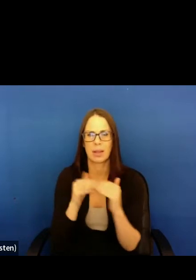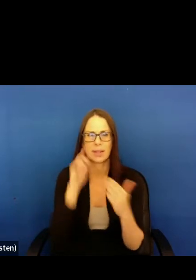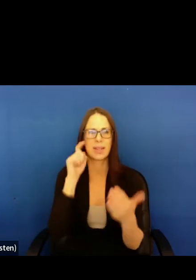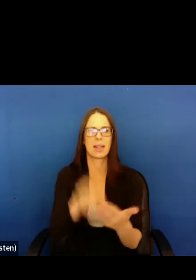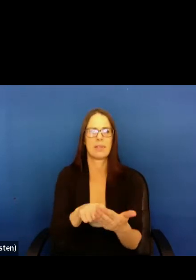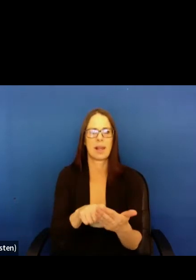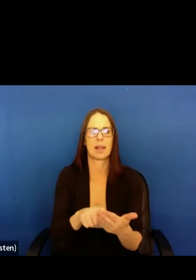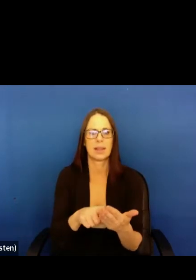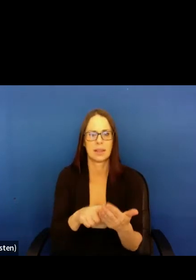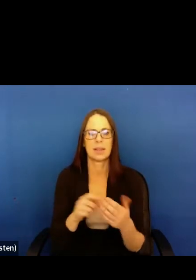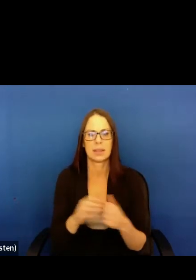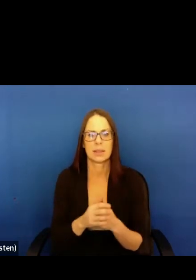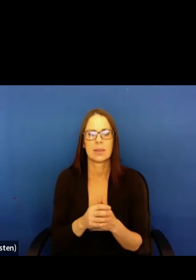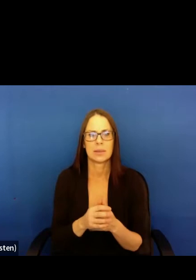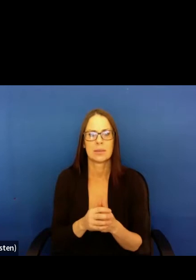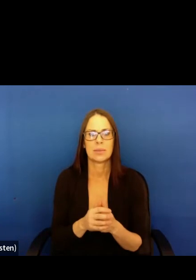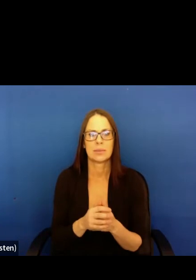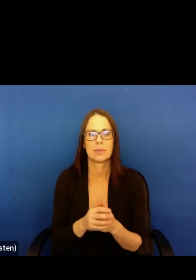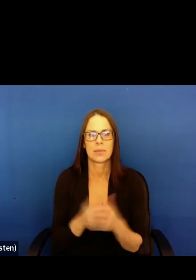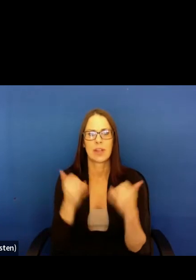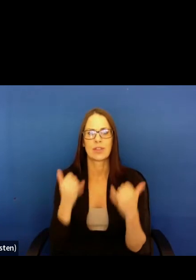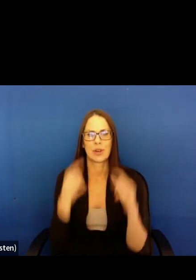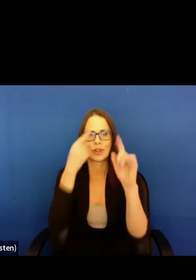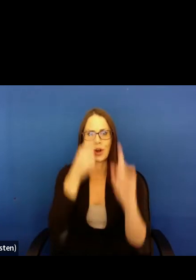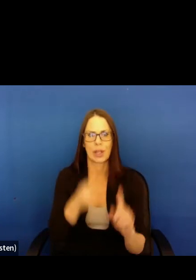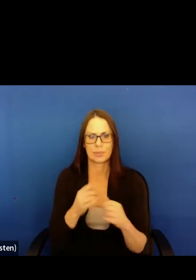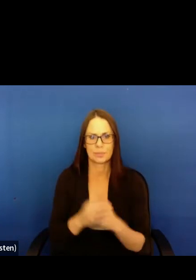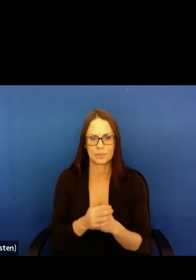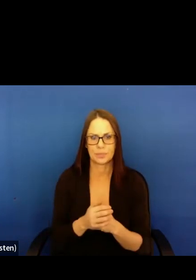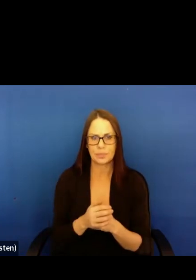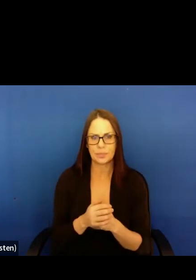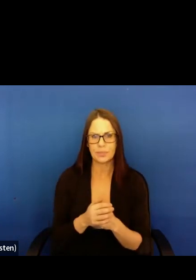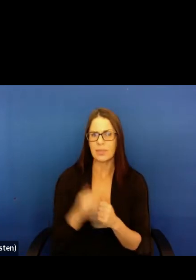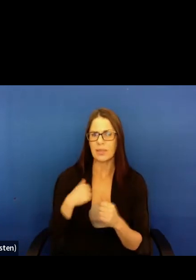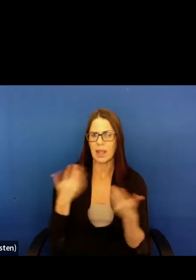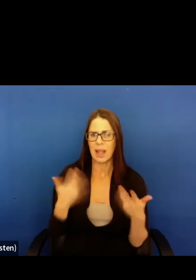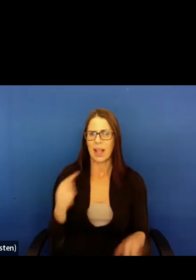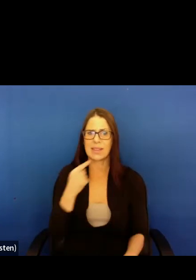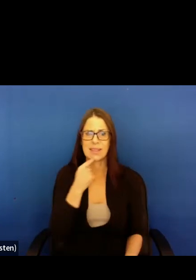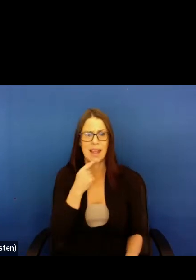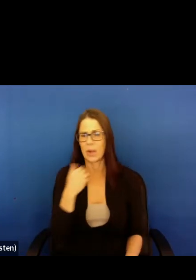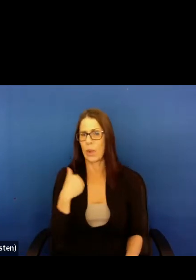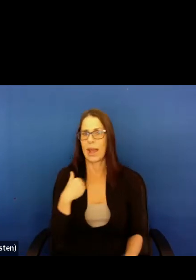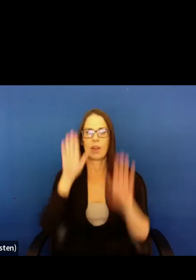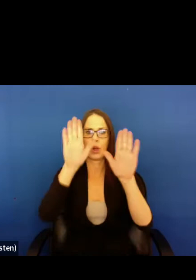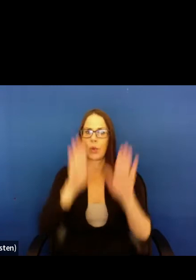And again, I was saying that there's a great opportunity in that